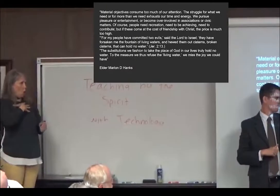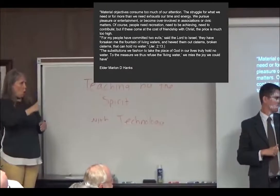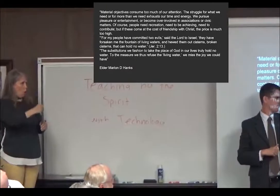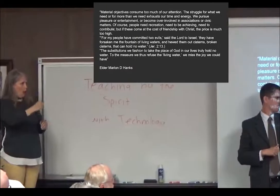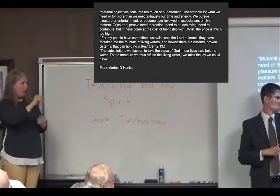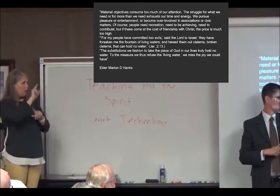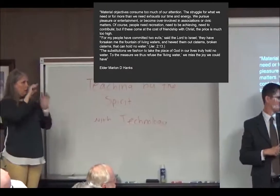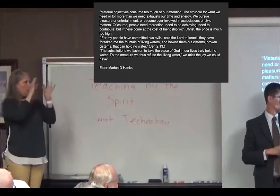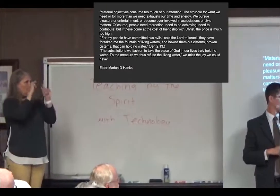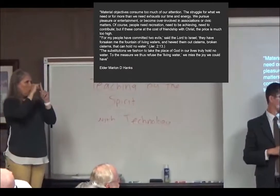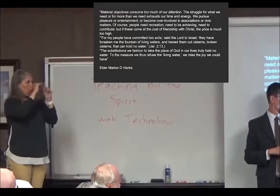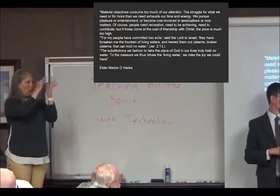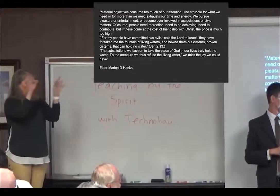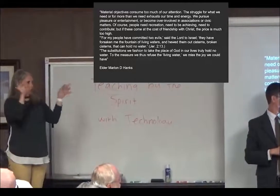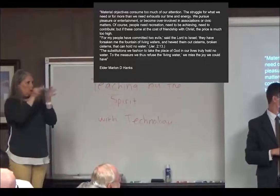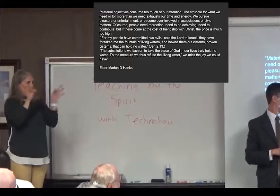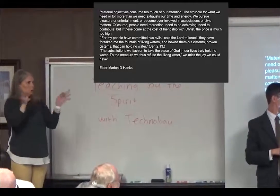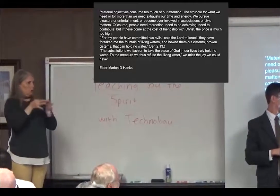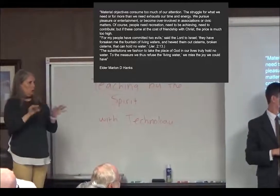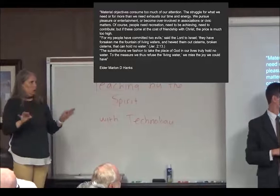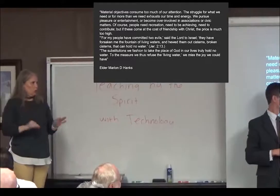Black background with white words.